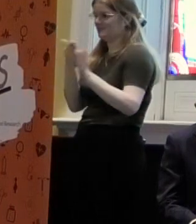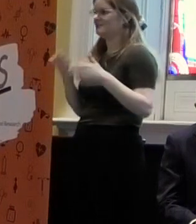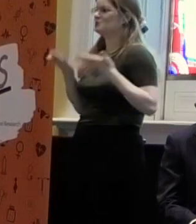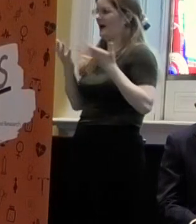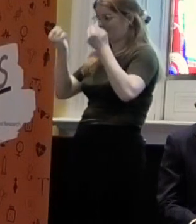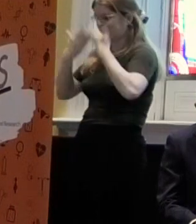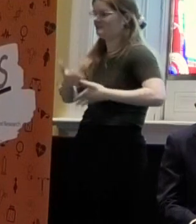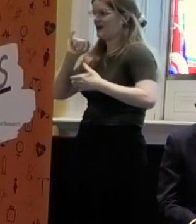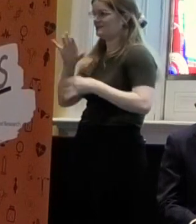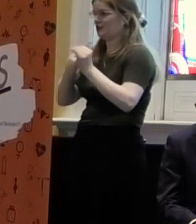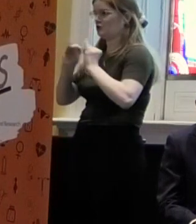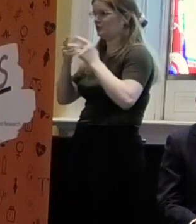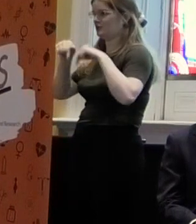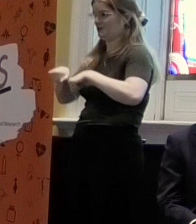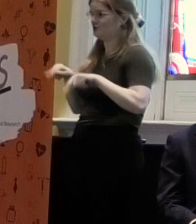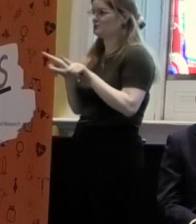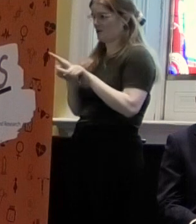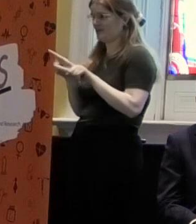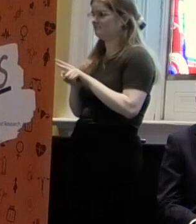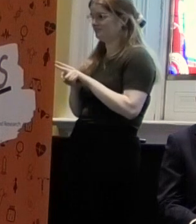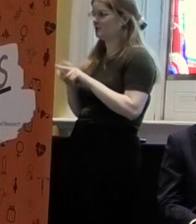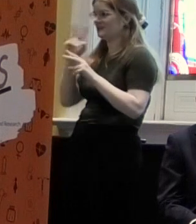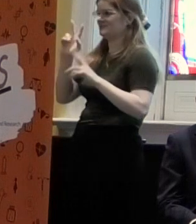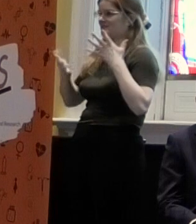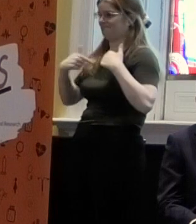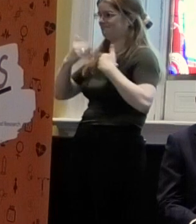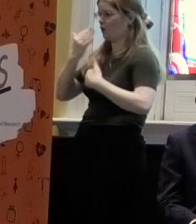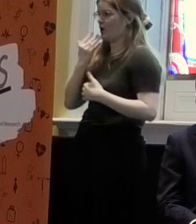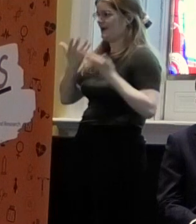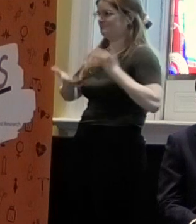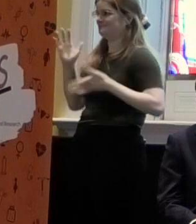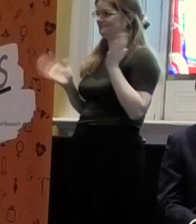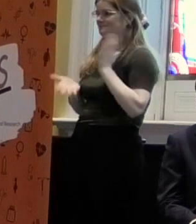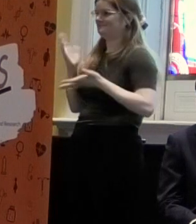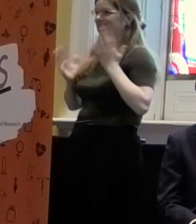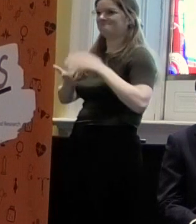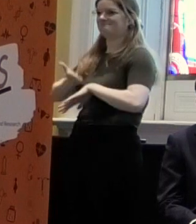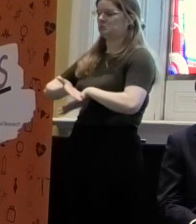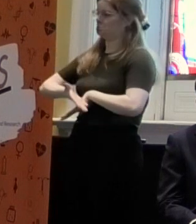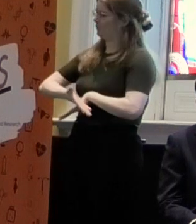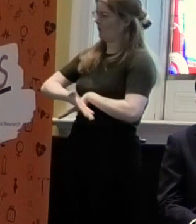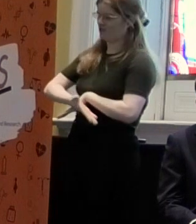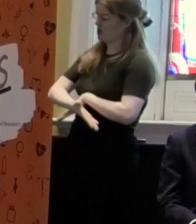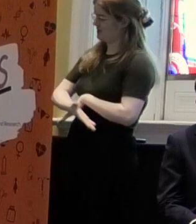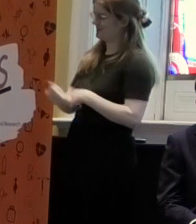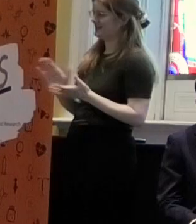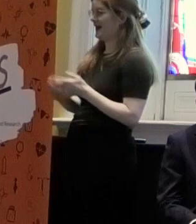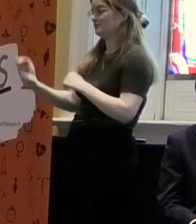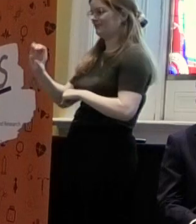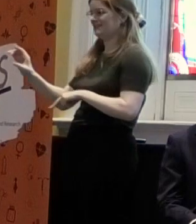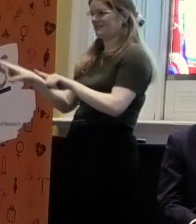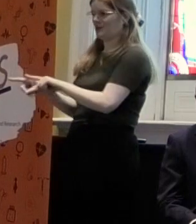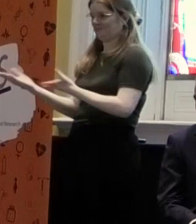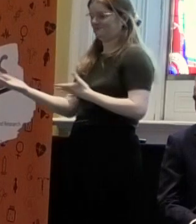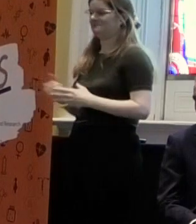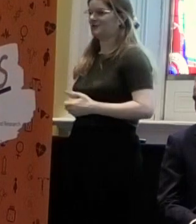have ISL interpretation today. You can see Orla hard at work there, and we have Quiva as